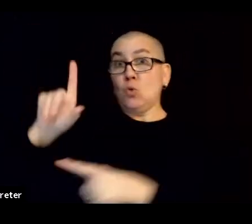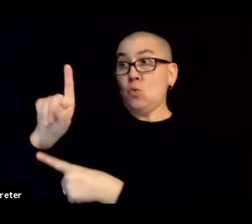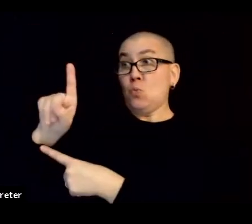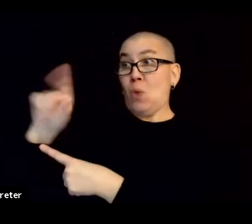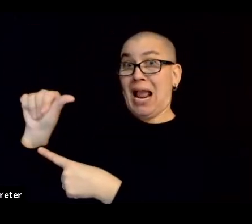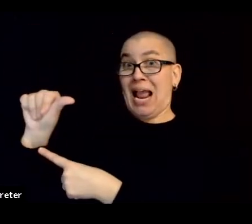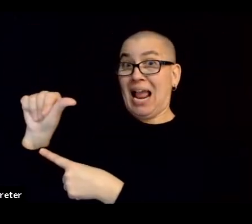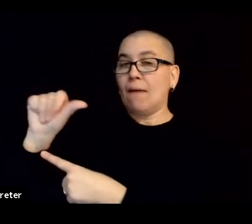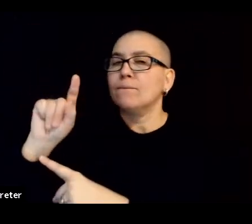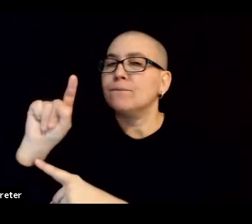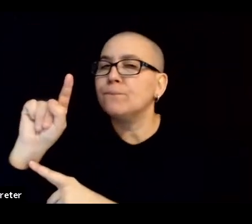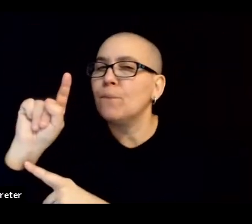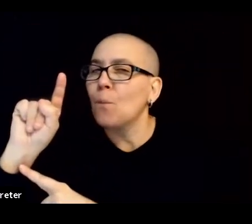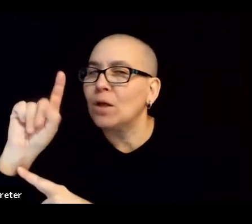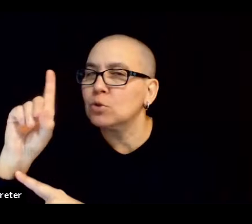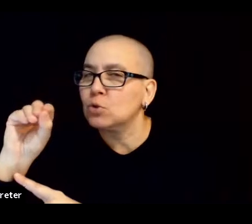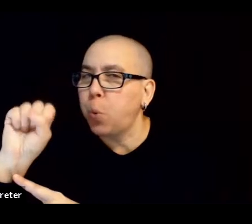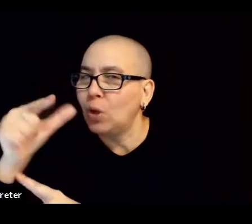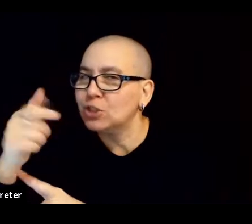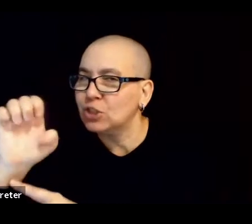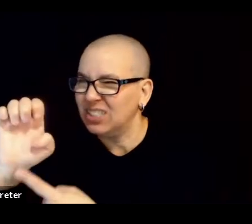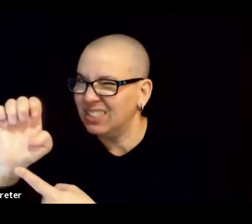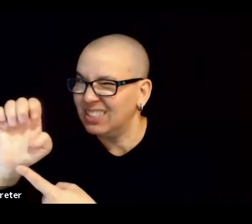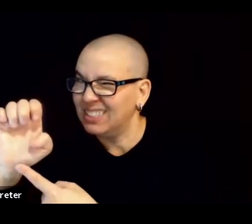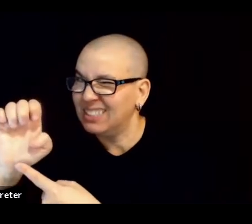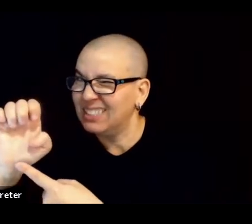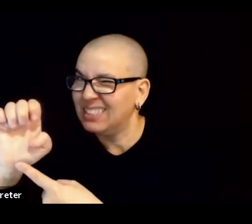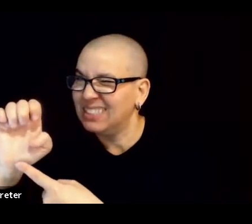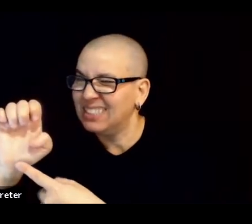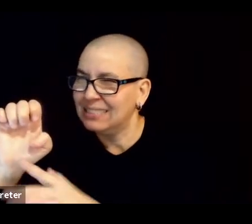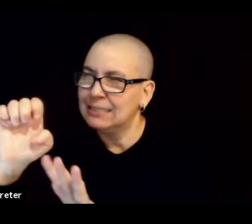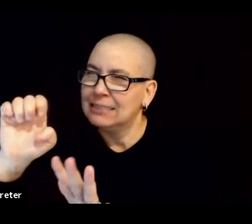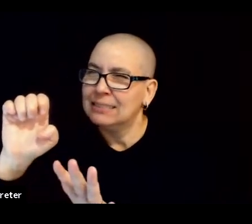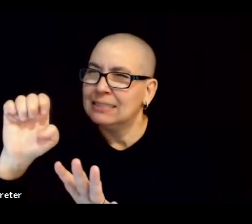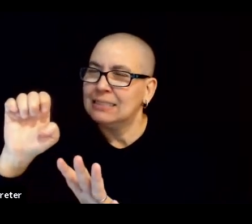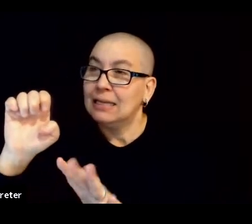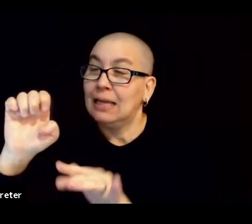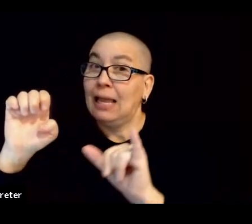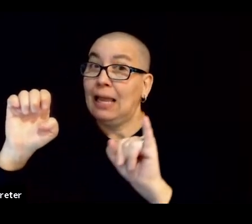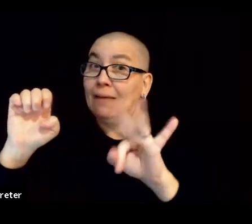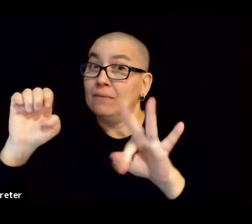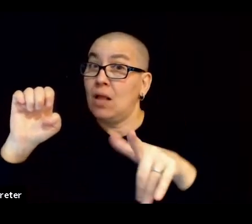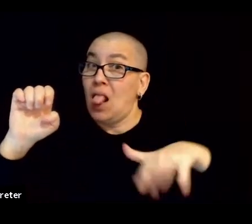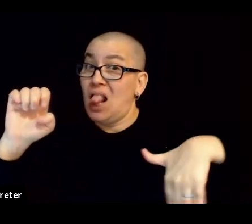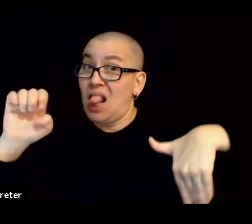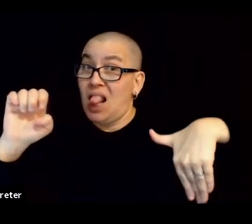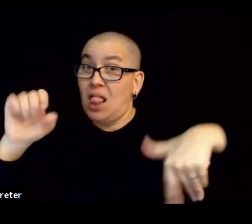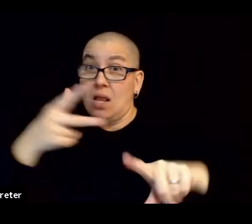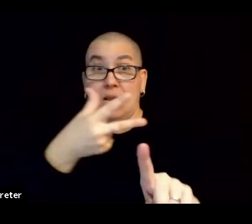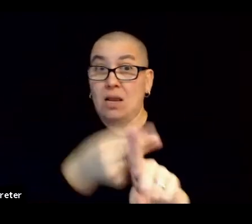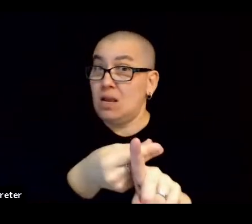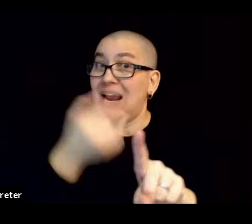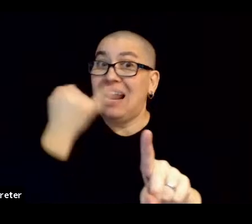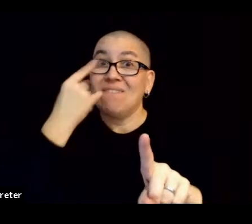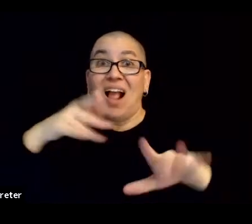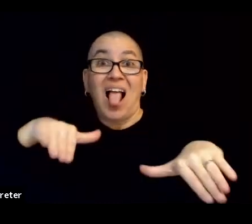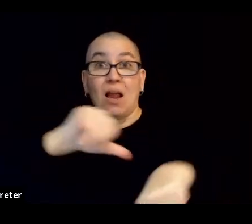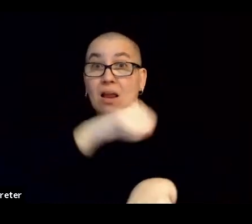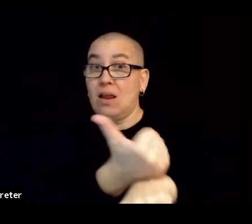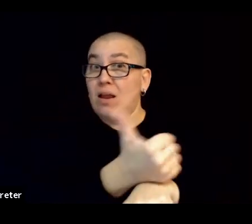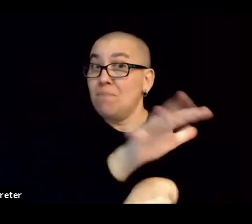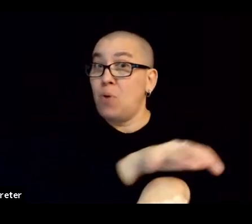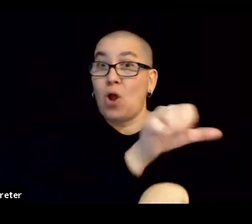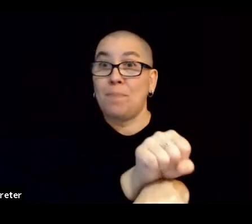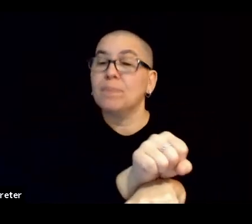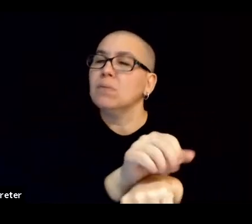least, scheduling of clinics for first doses by the end of the month. But Chris, can you give any more